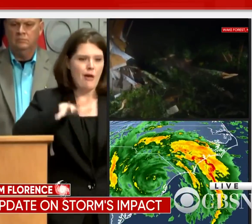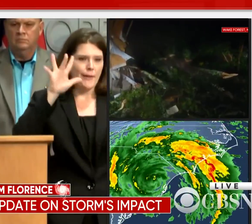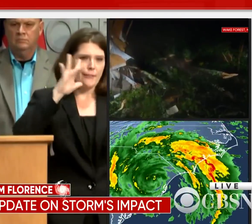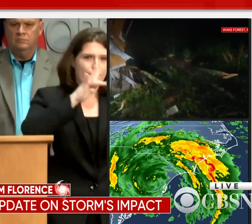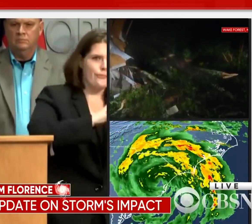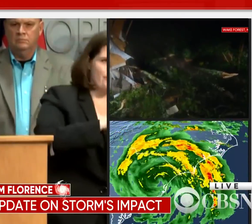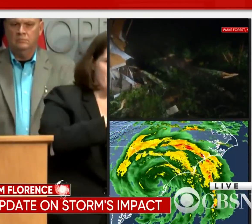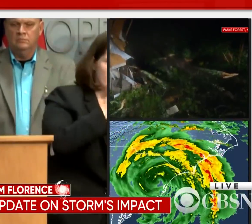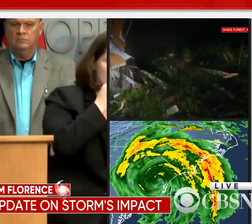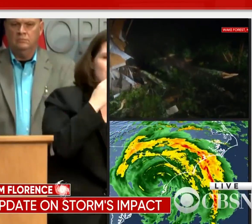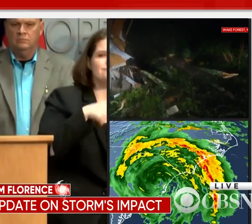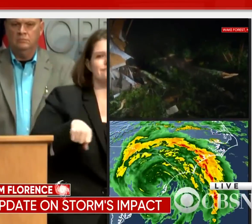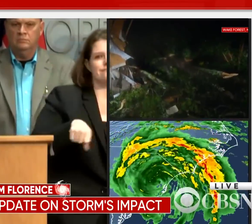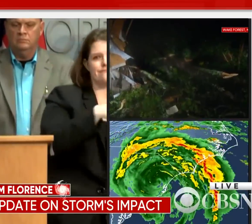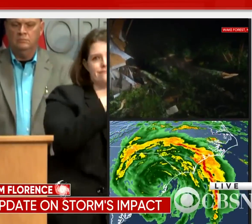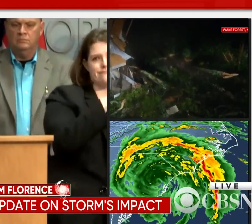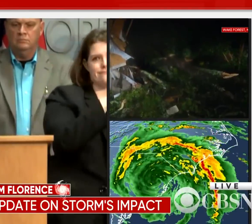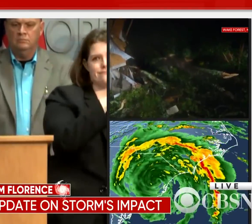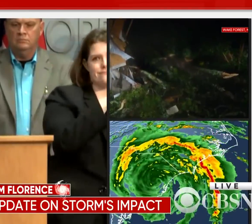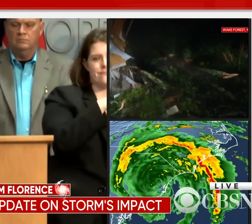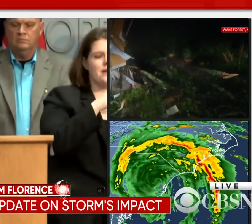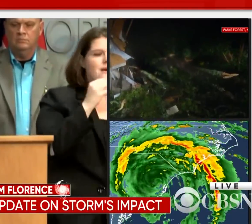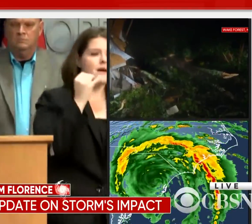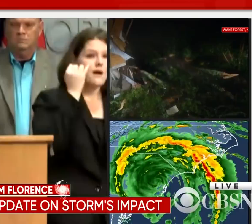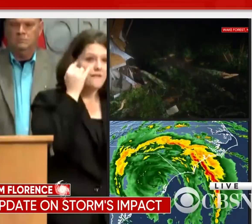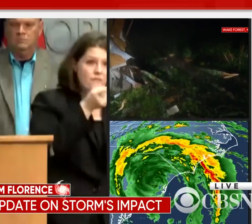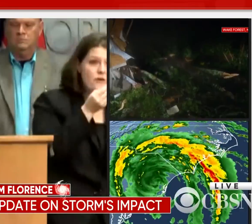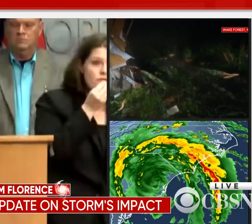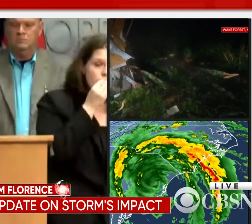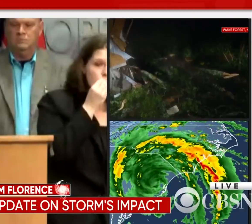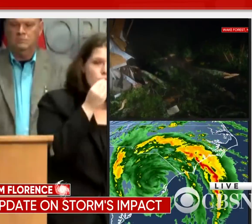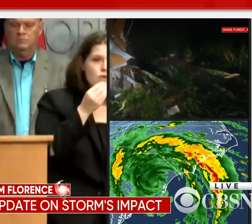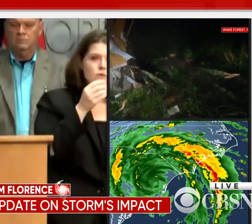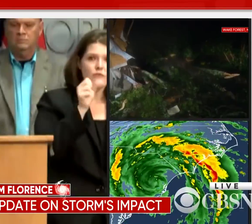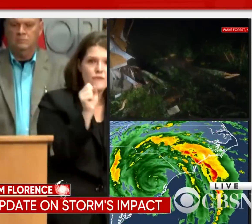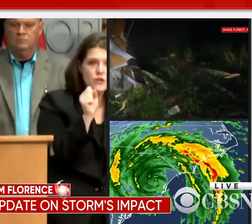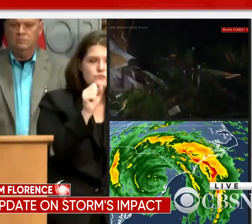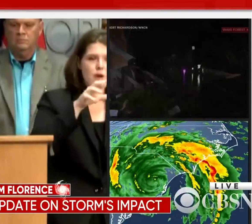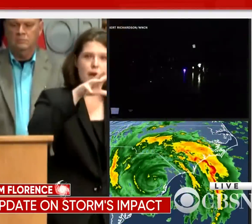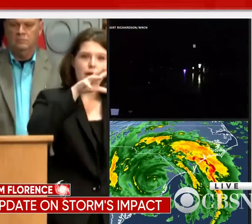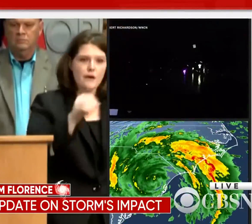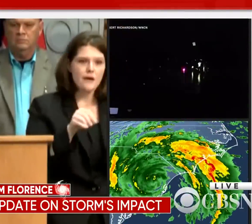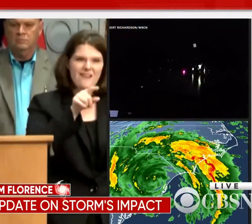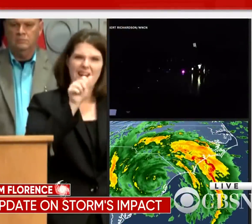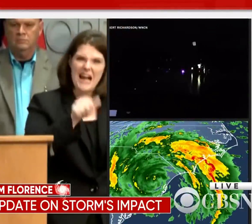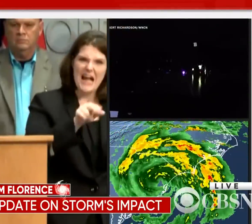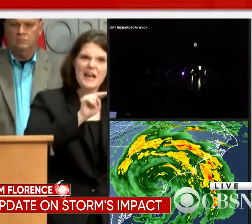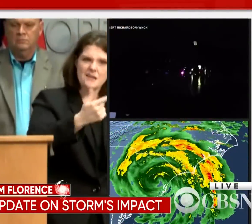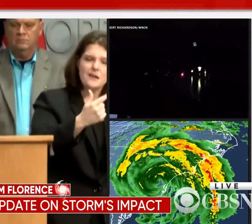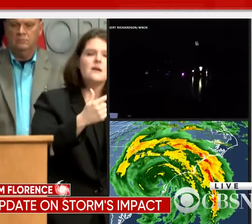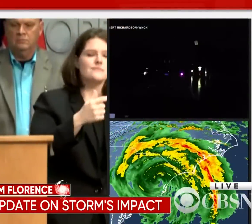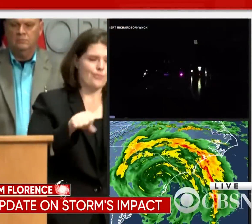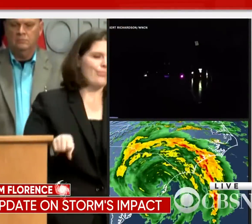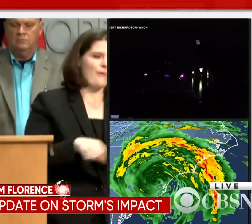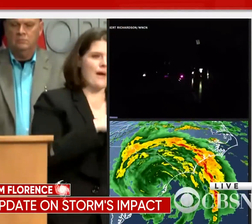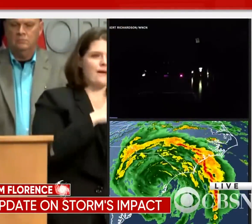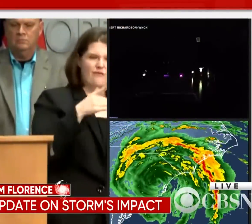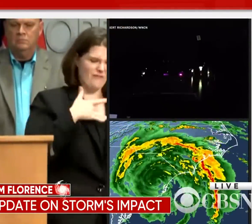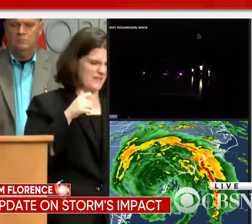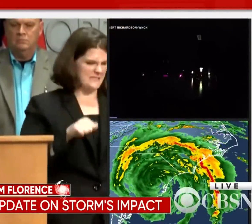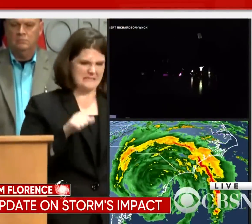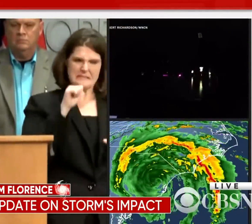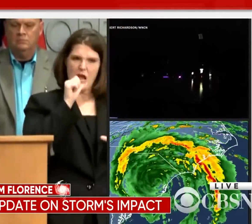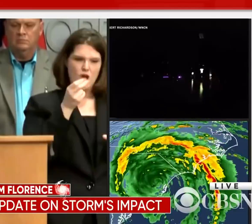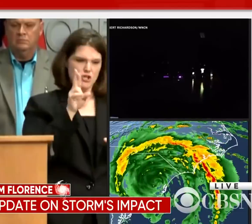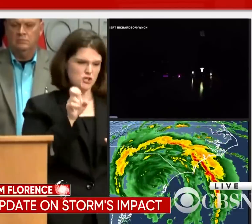waters. Perishable foods that have not been refrigerated properly due to power outages may cause illness. When in doubt, throw it out.